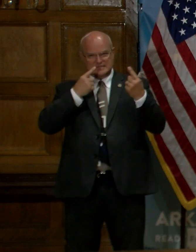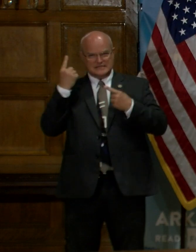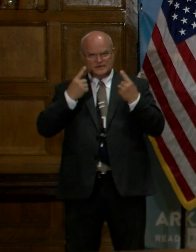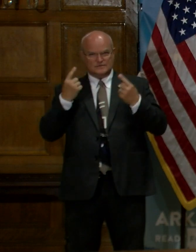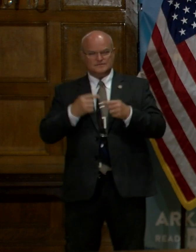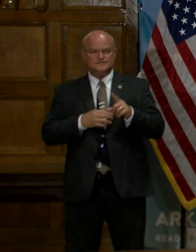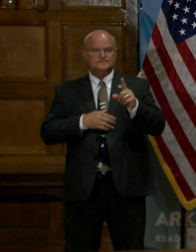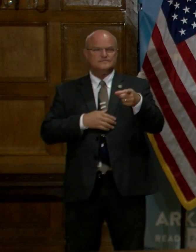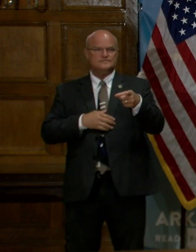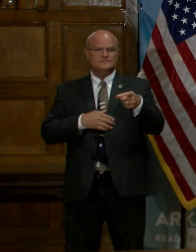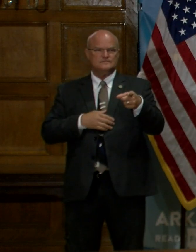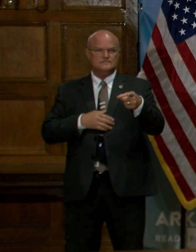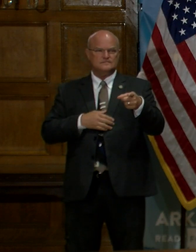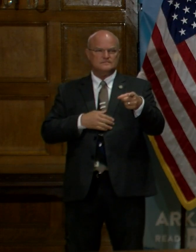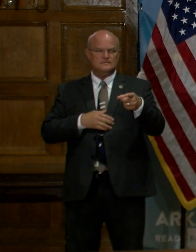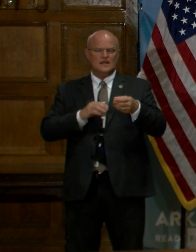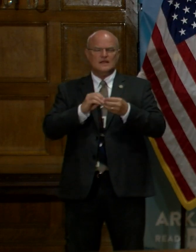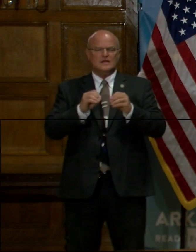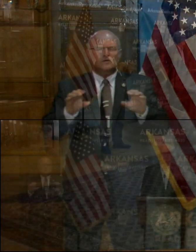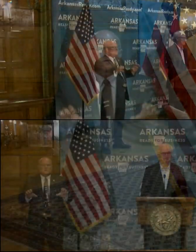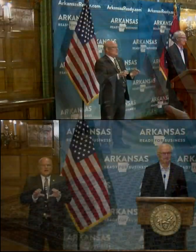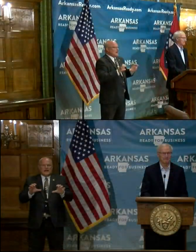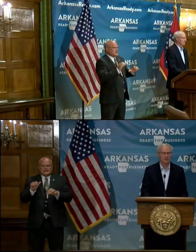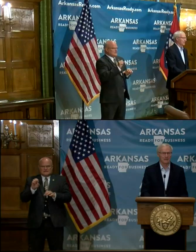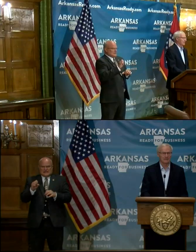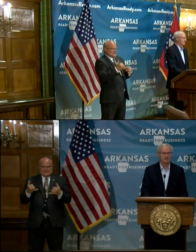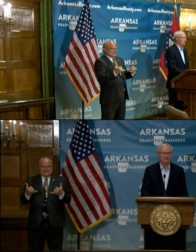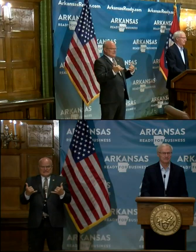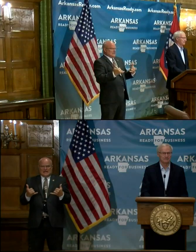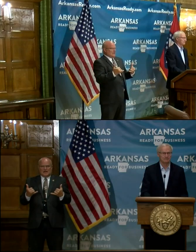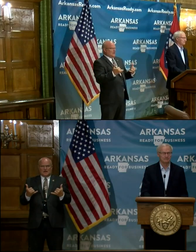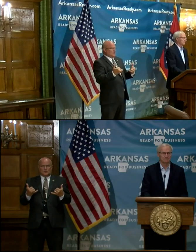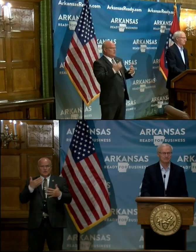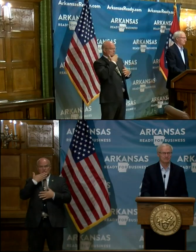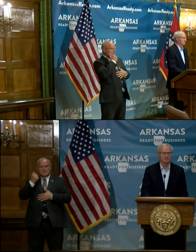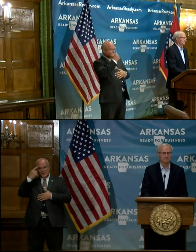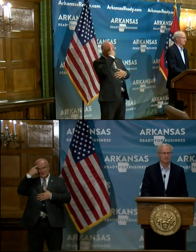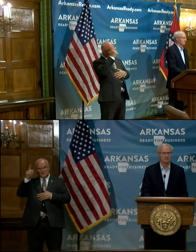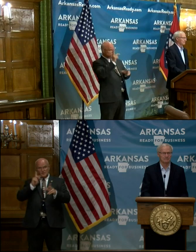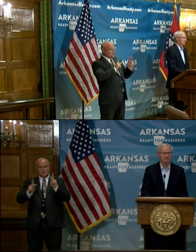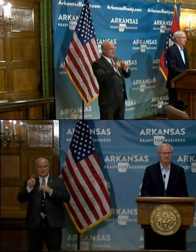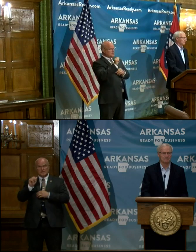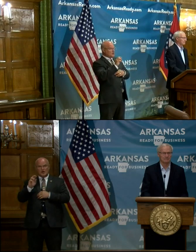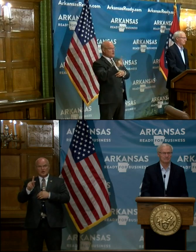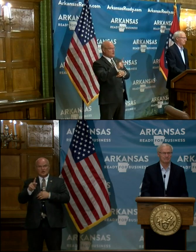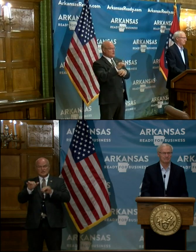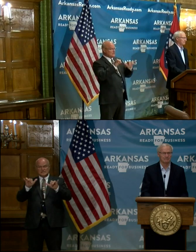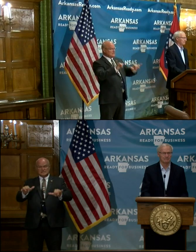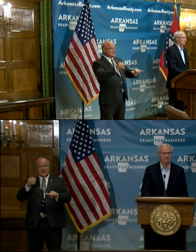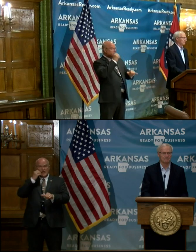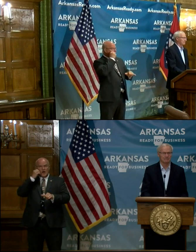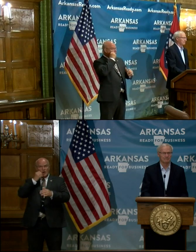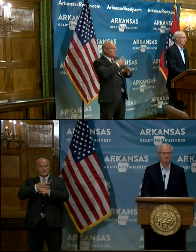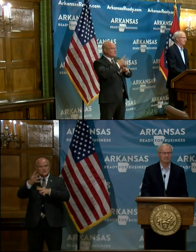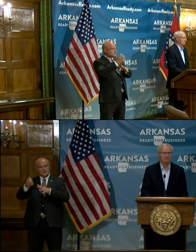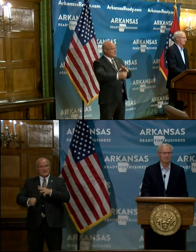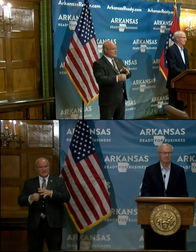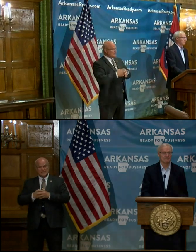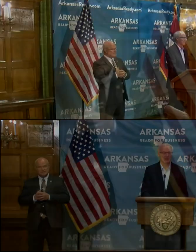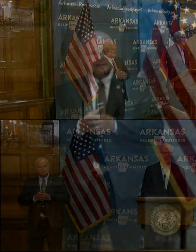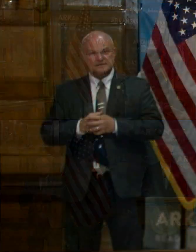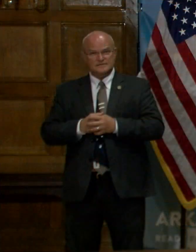consider. Yes. With the number of active cases that we have now, would it be best for Arkansans to just stay home this weekend?